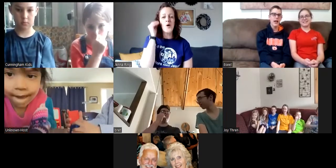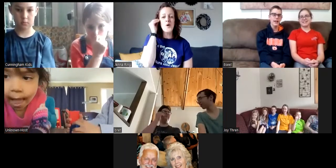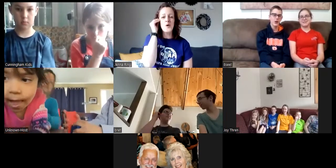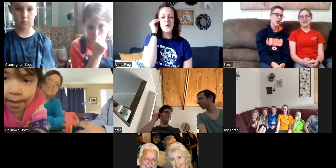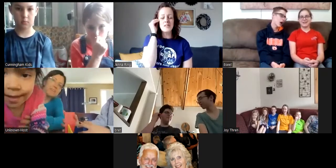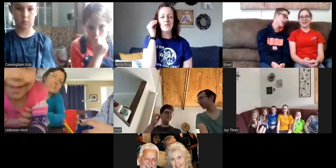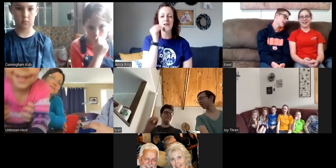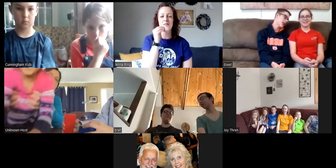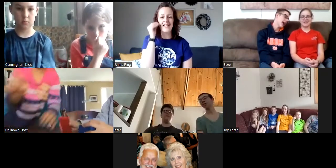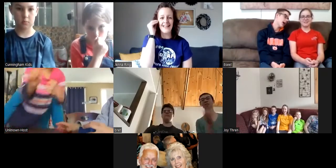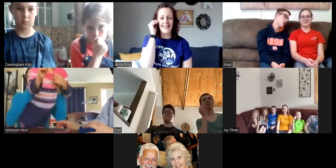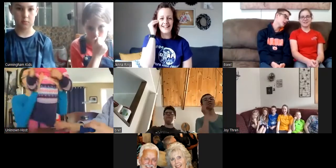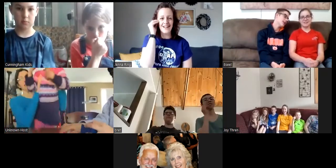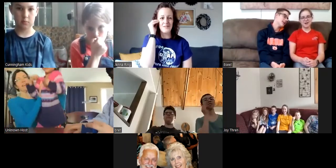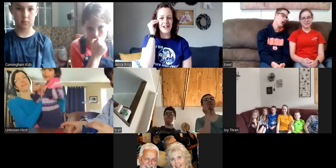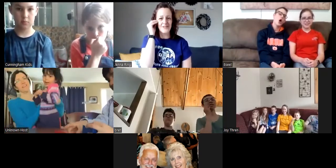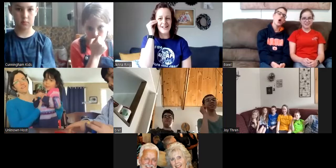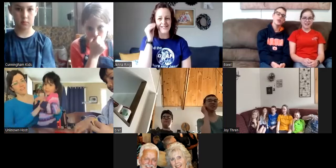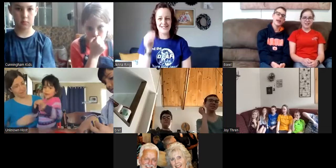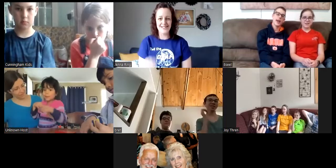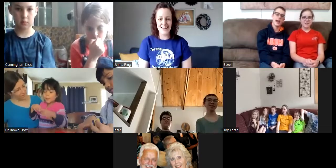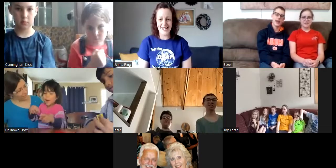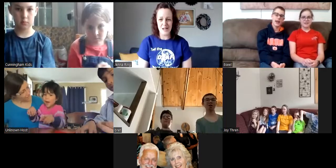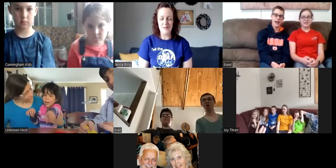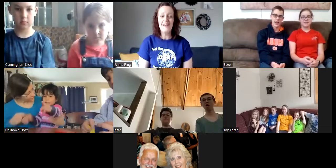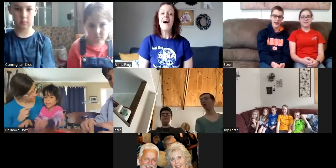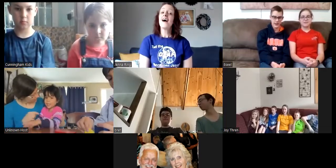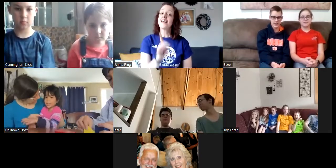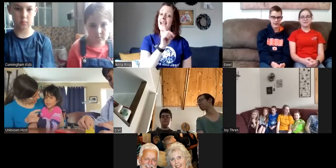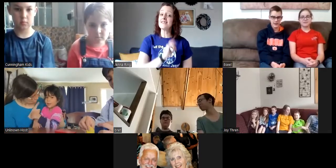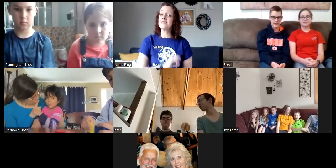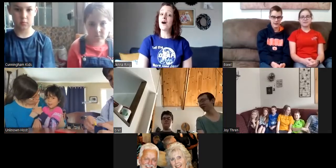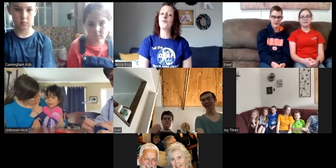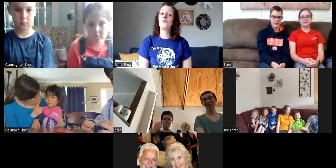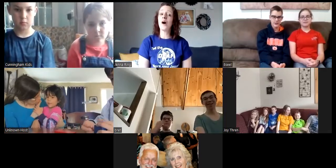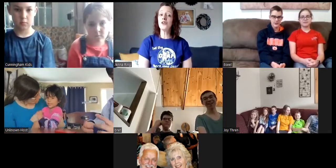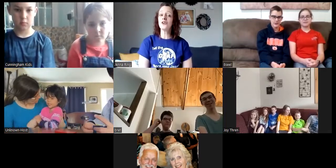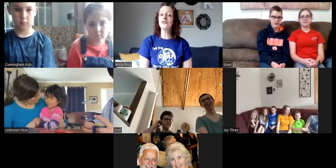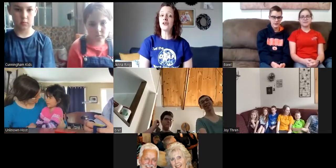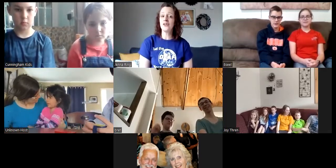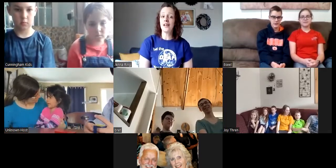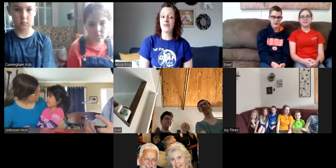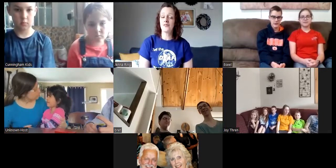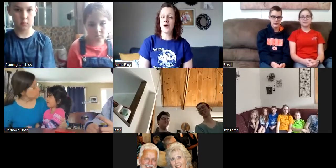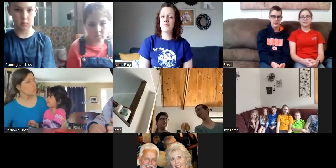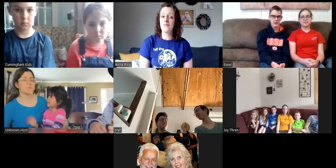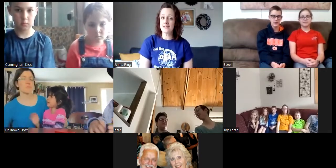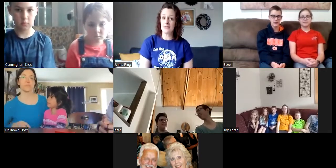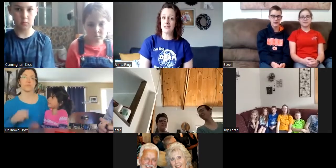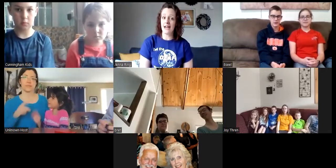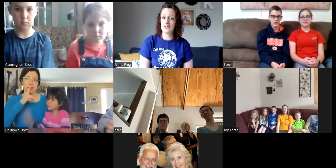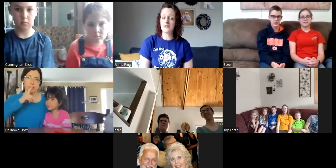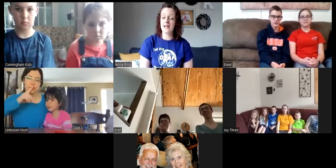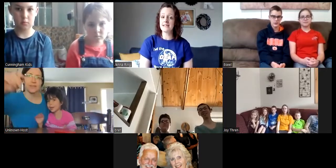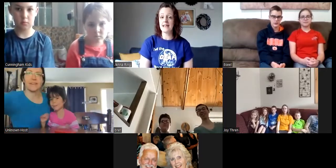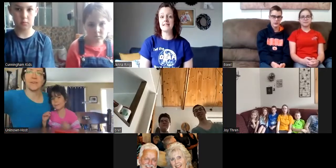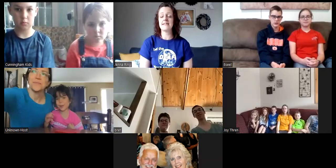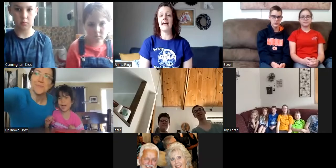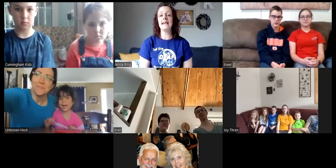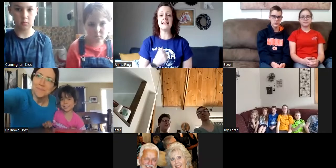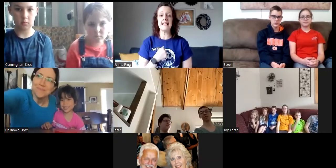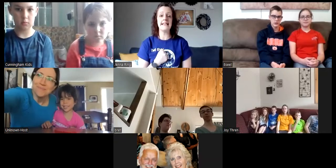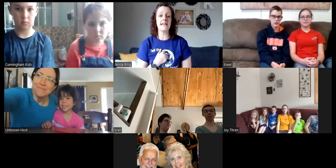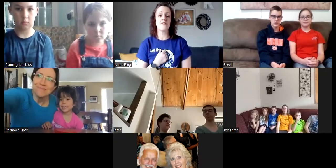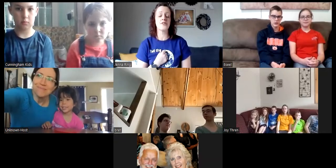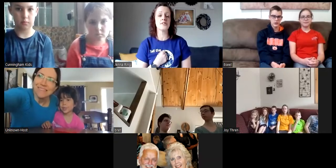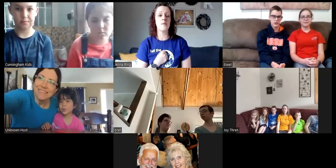it's home. It's where we eat and where we sleep. Okay, so what you're learning from this little exercise is